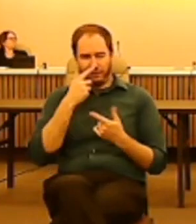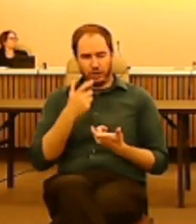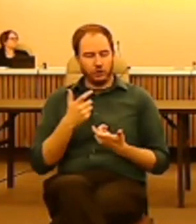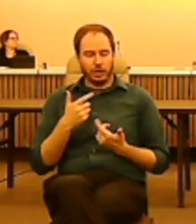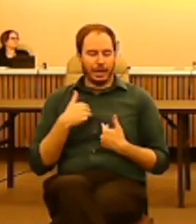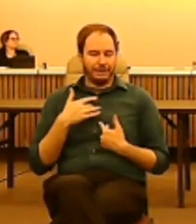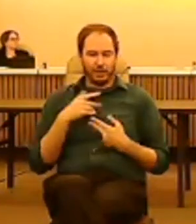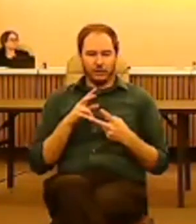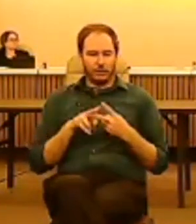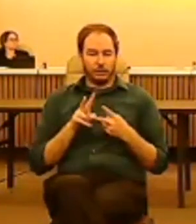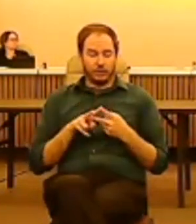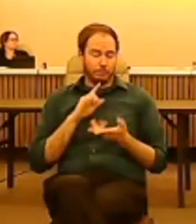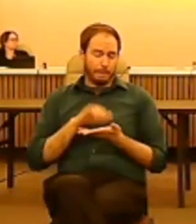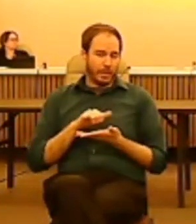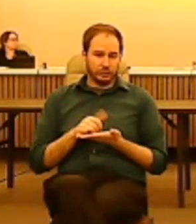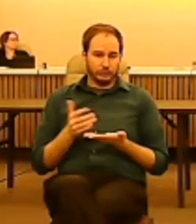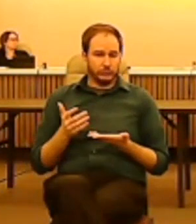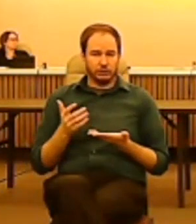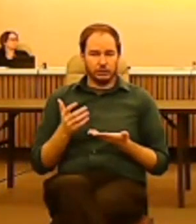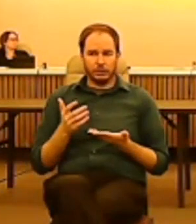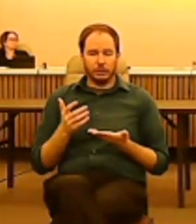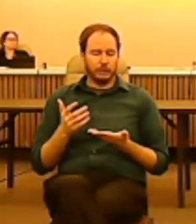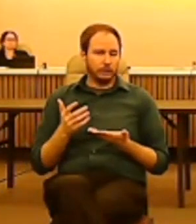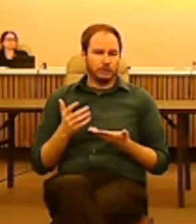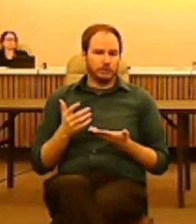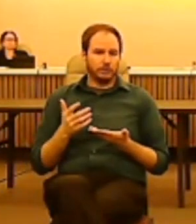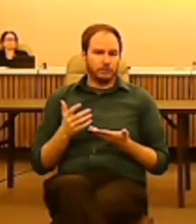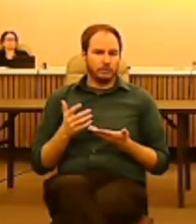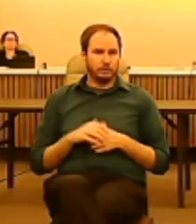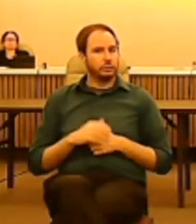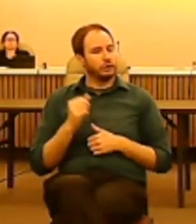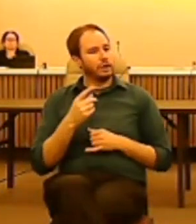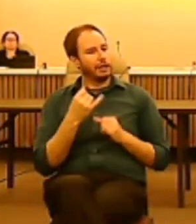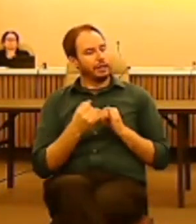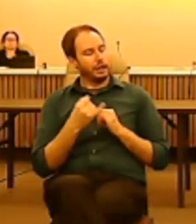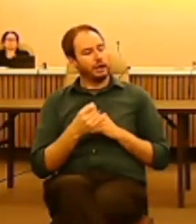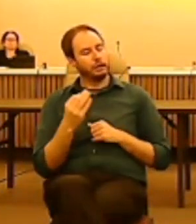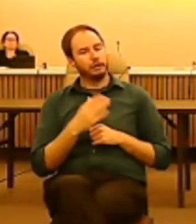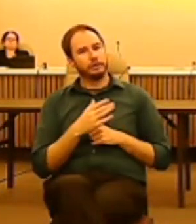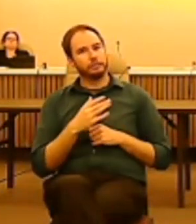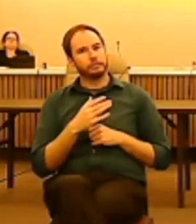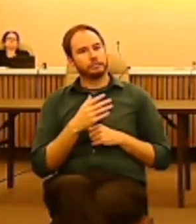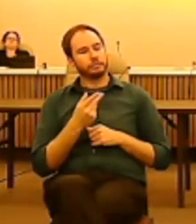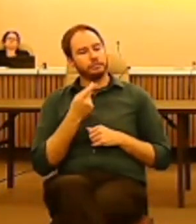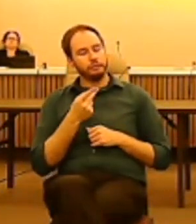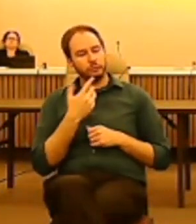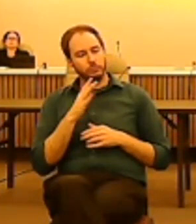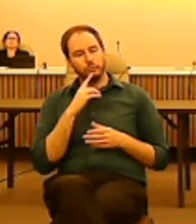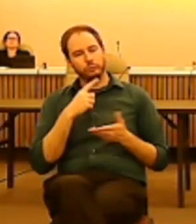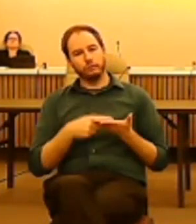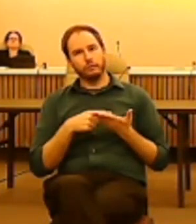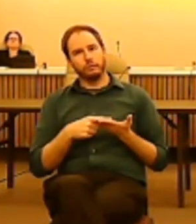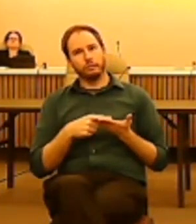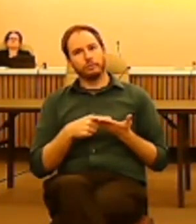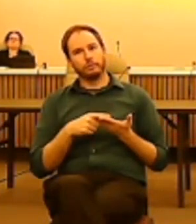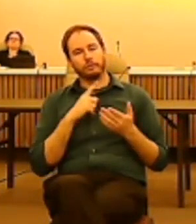I just see that a huge problem. And lastly, you and I had talked at